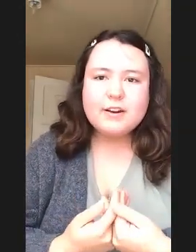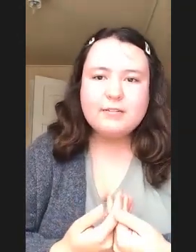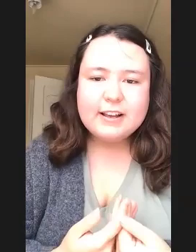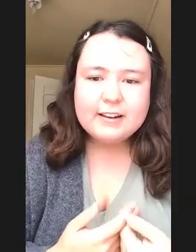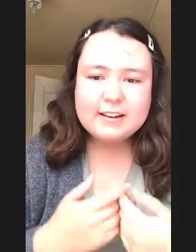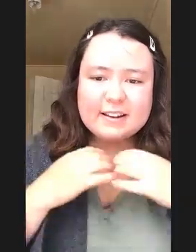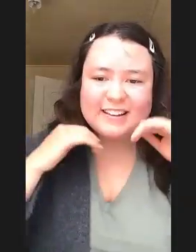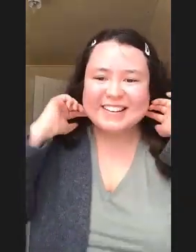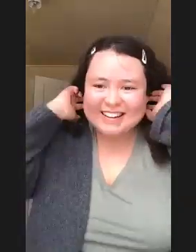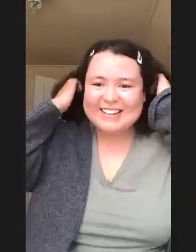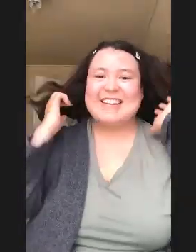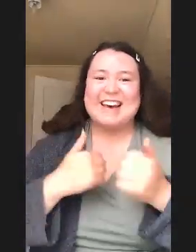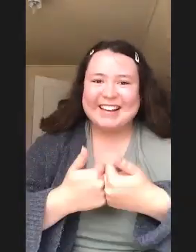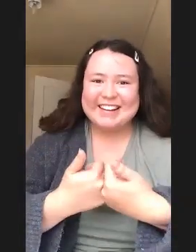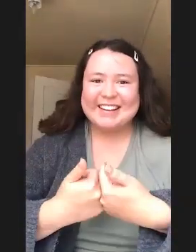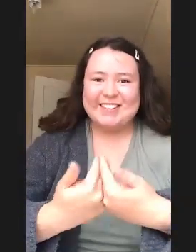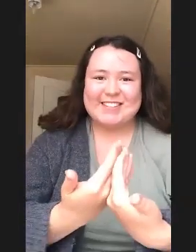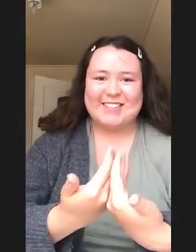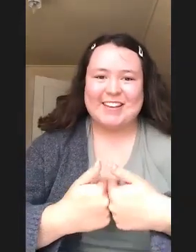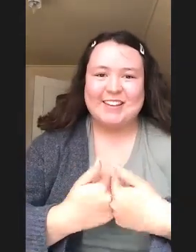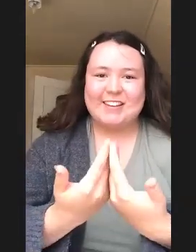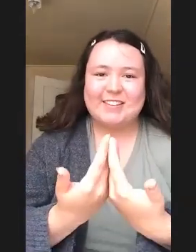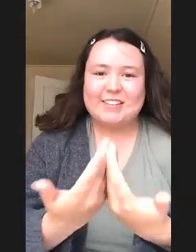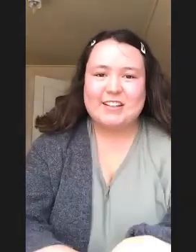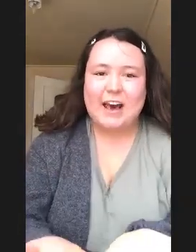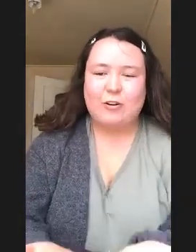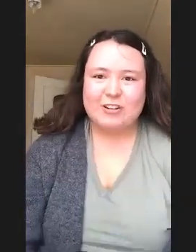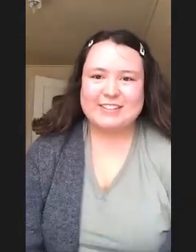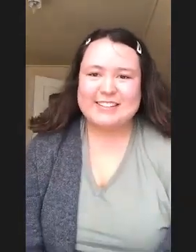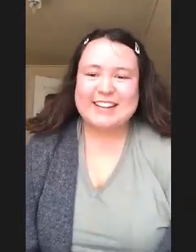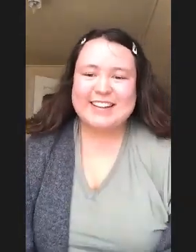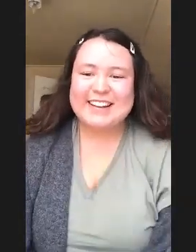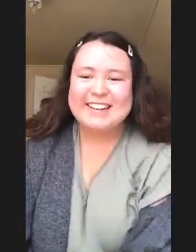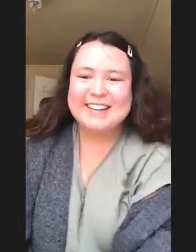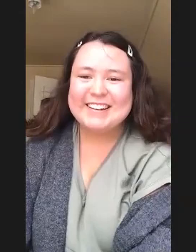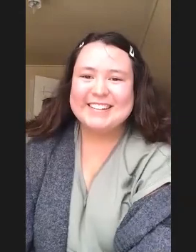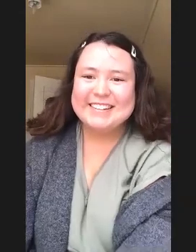yeah. what? Yeah. You would do the how. Yeah.